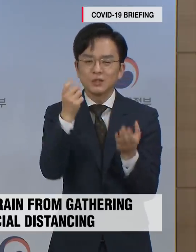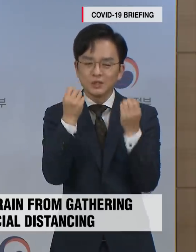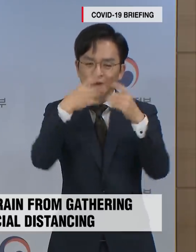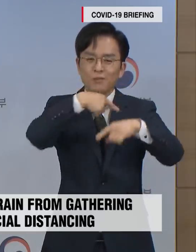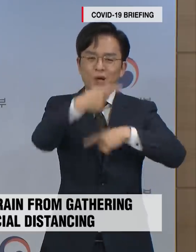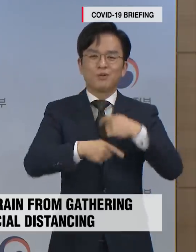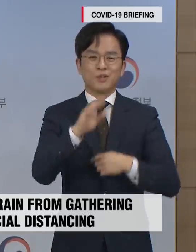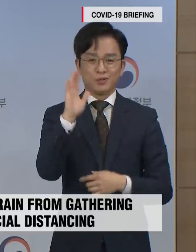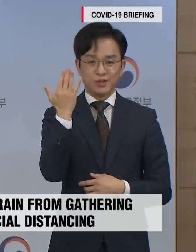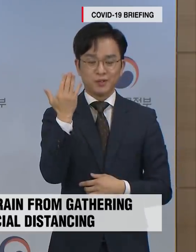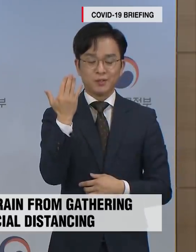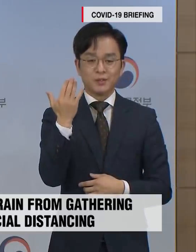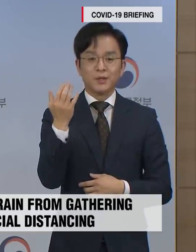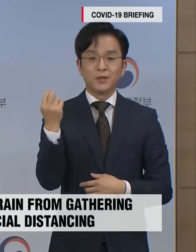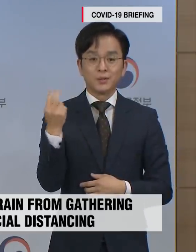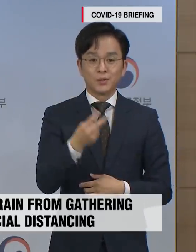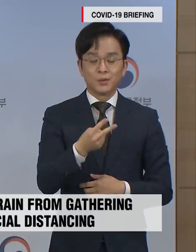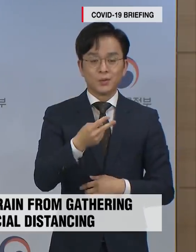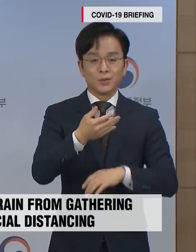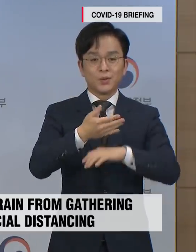visa, they will have to register again.